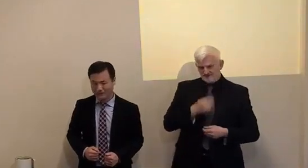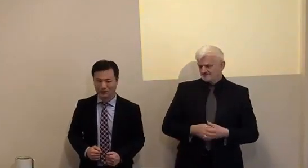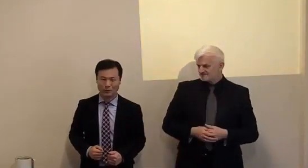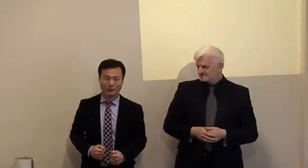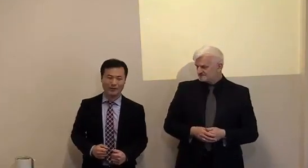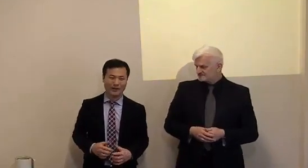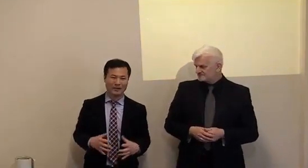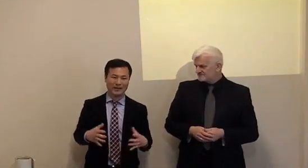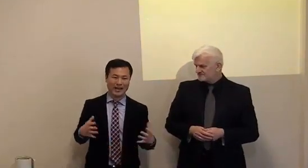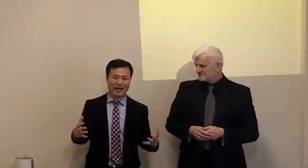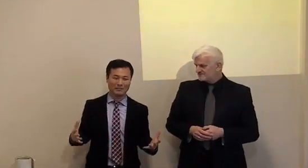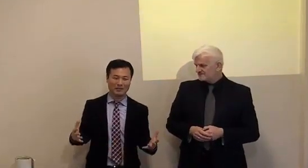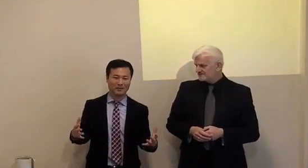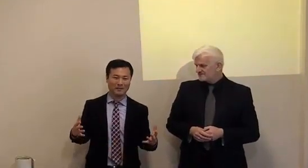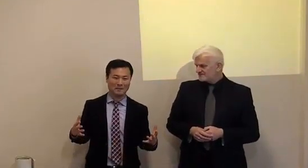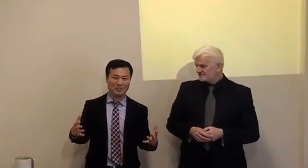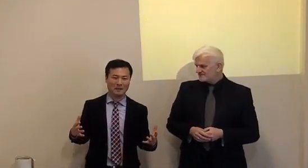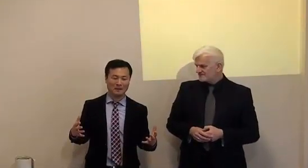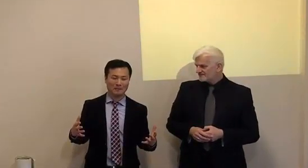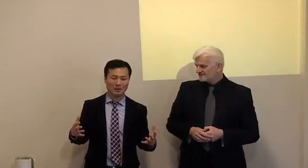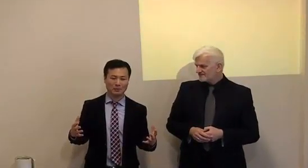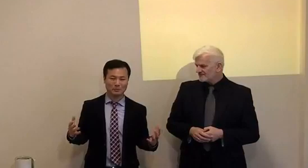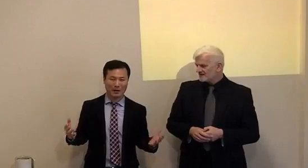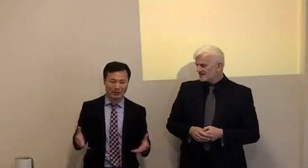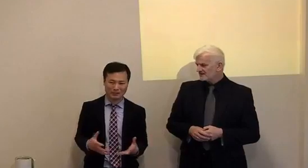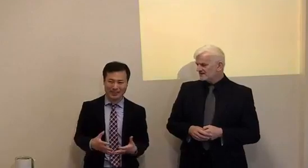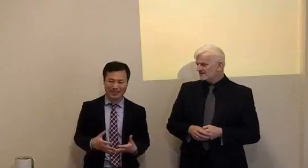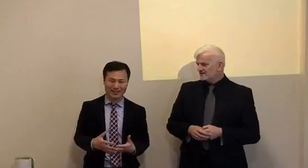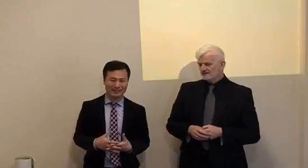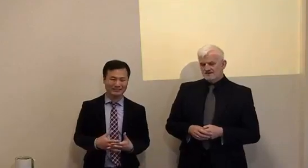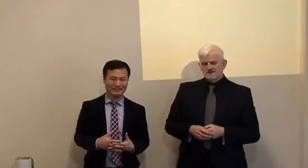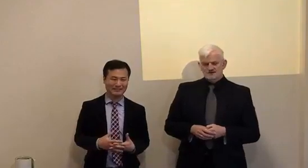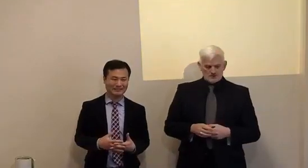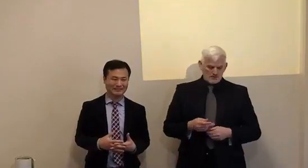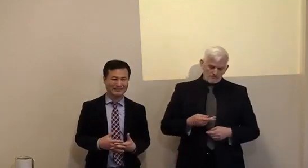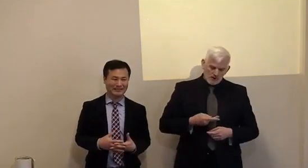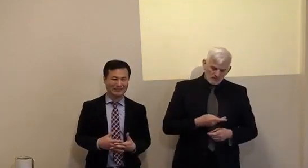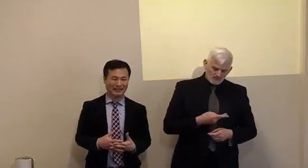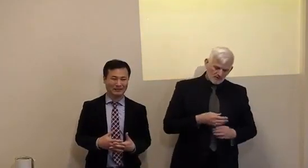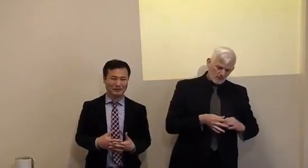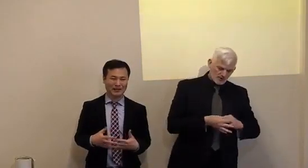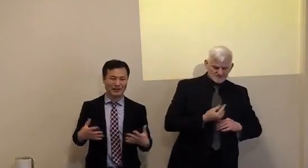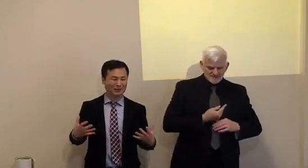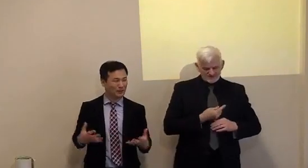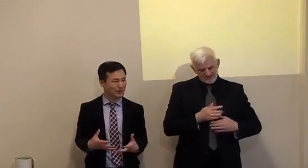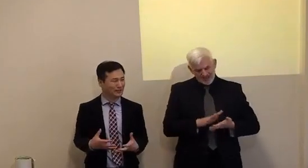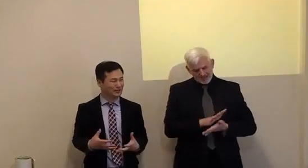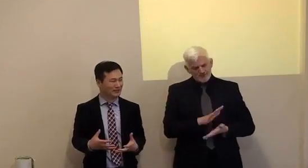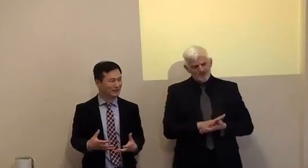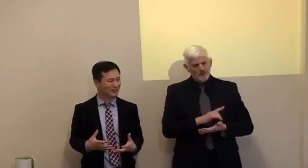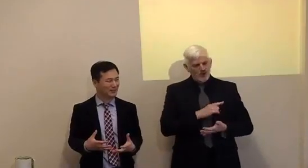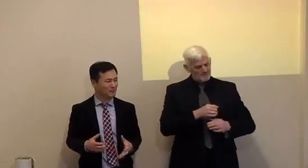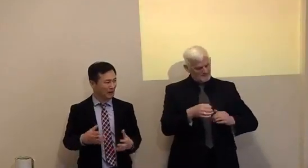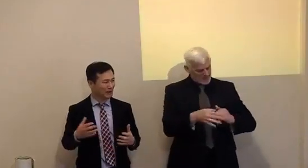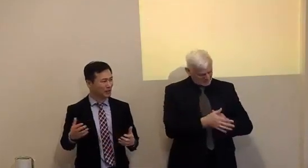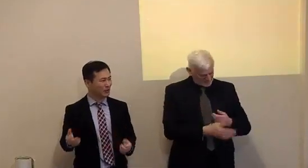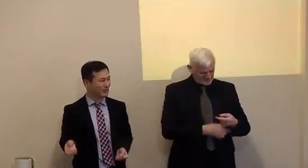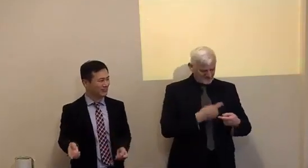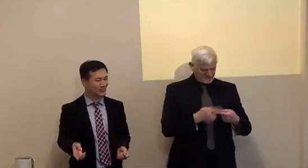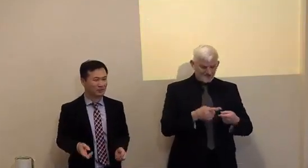So we were very, very happy because we married together, and also God called us pioneering work in South